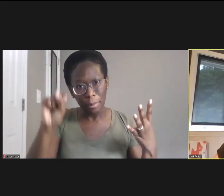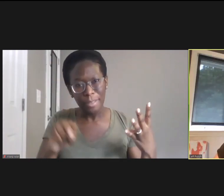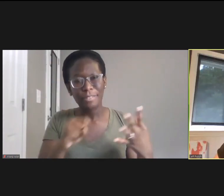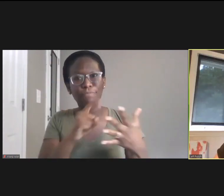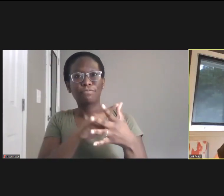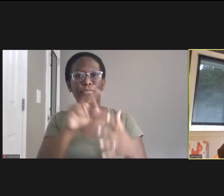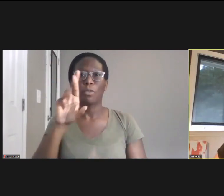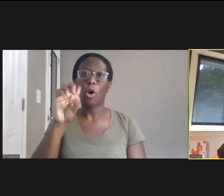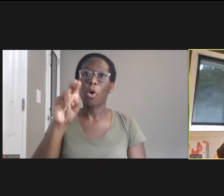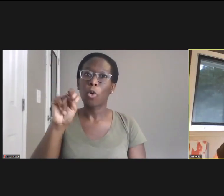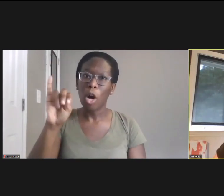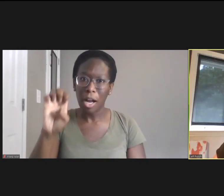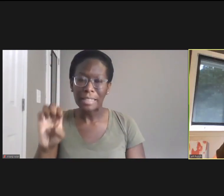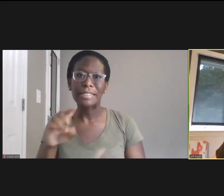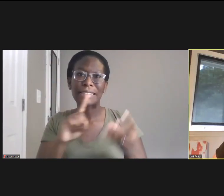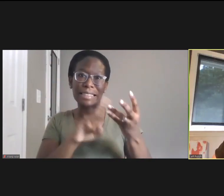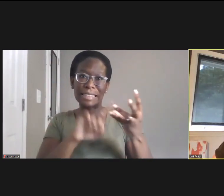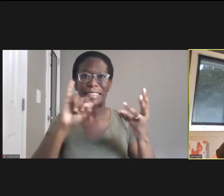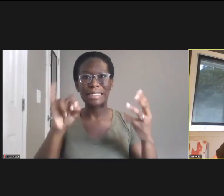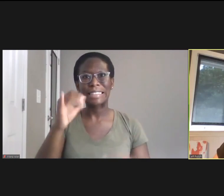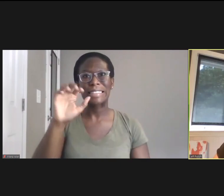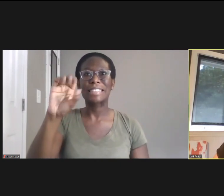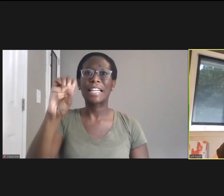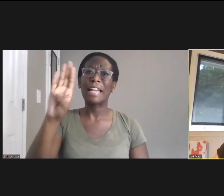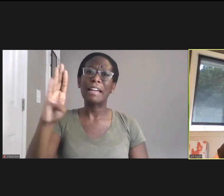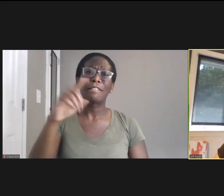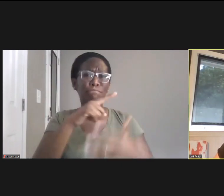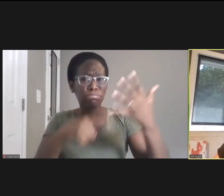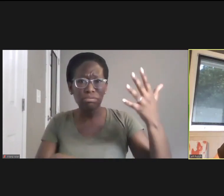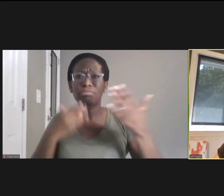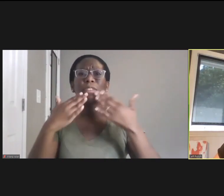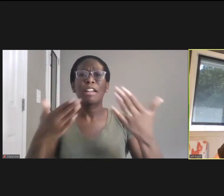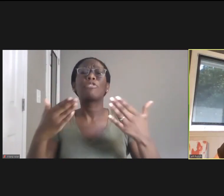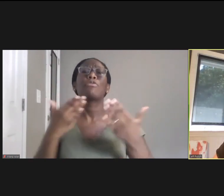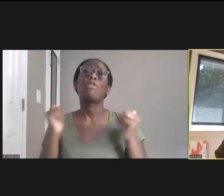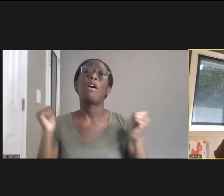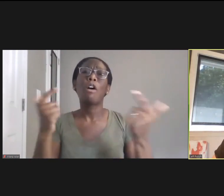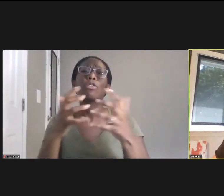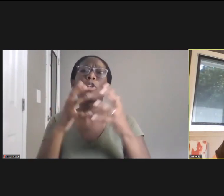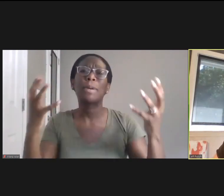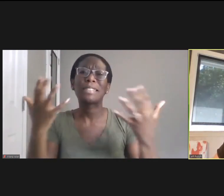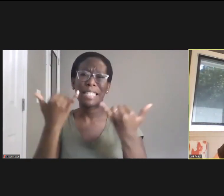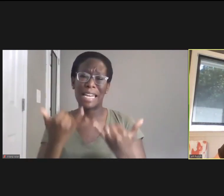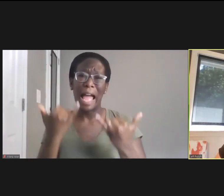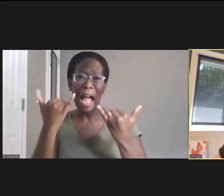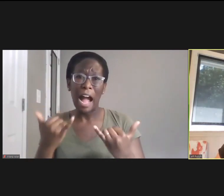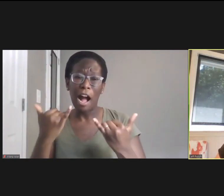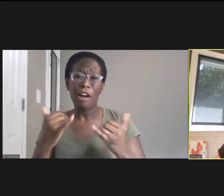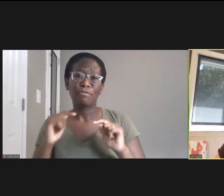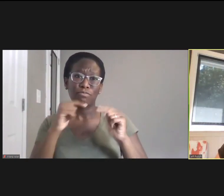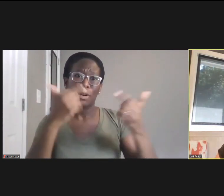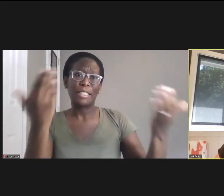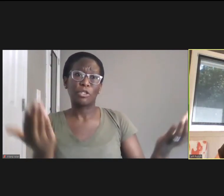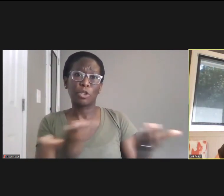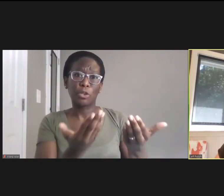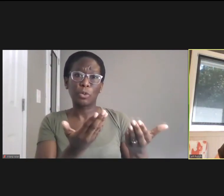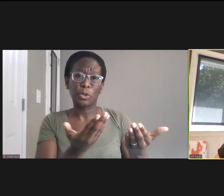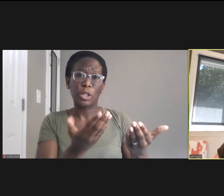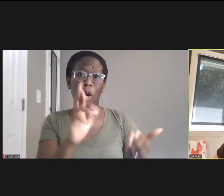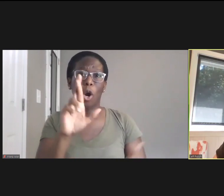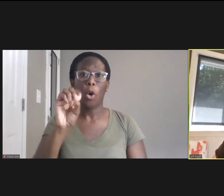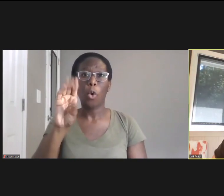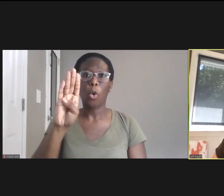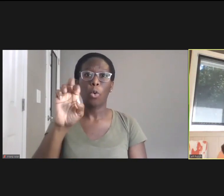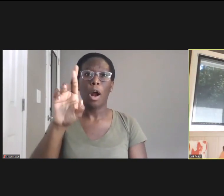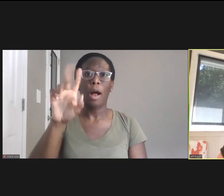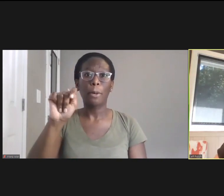and Jacob Bridges. Thank you all so much for joining us today. And now I'd like to introduce Robert